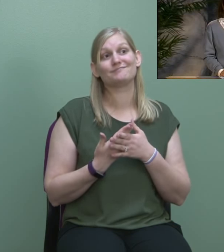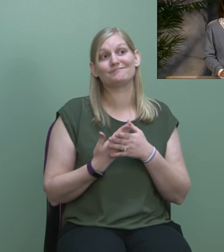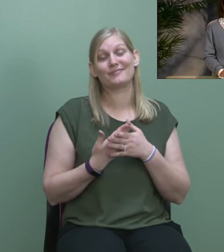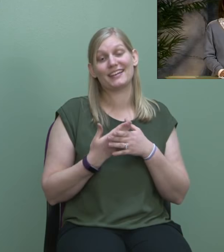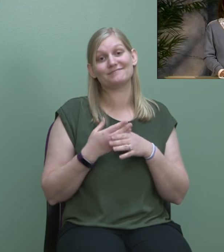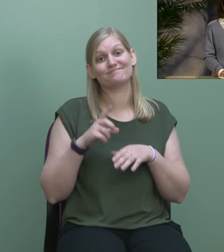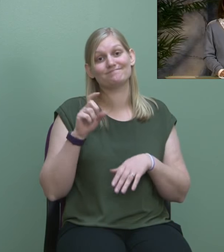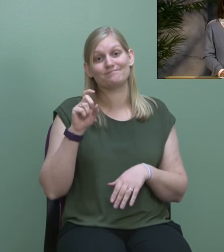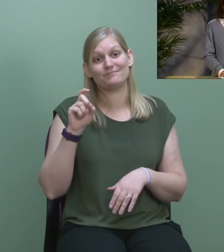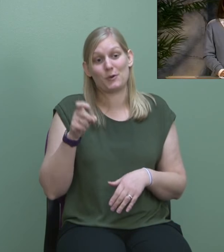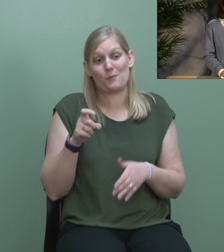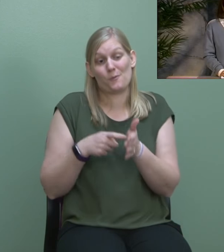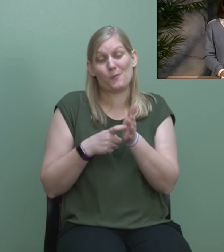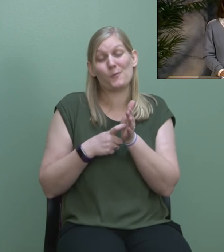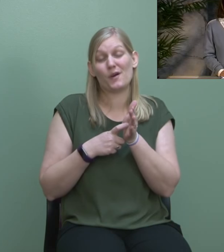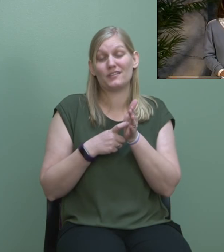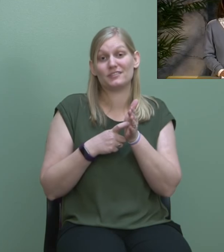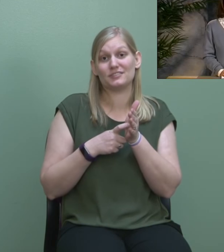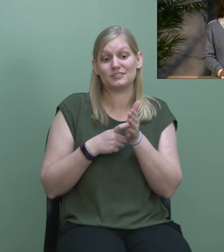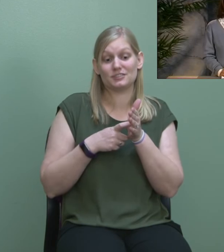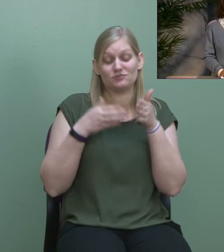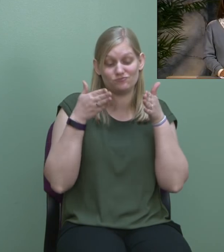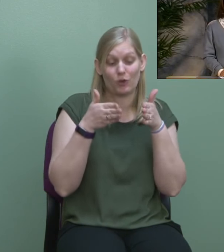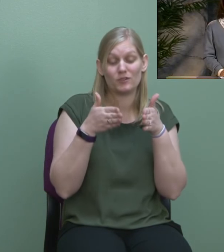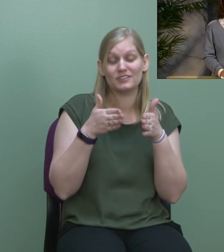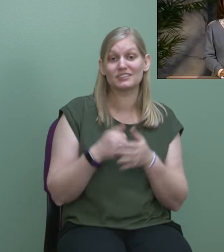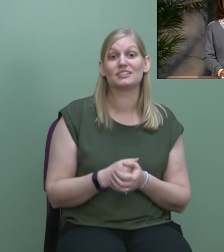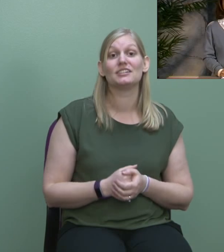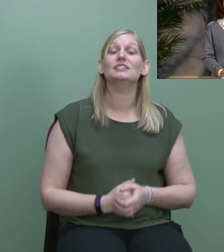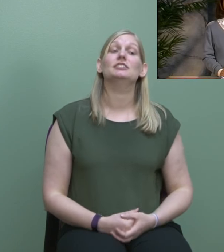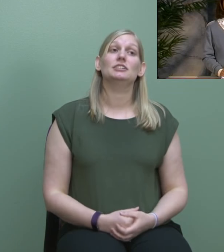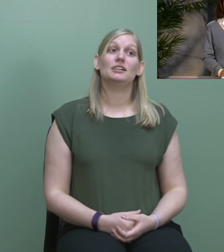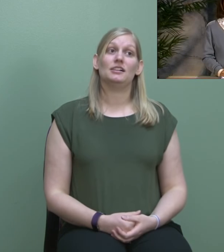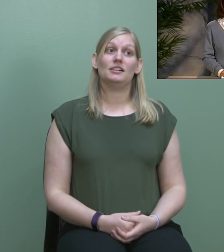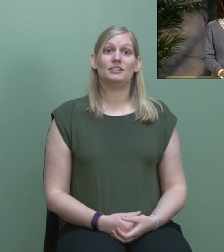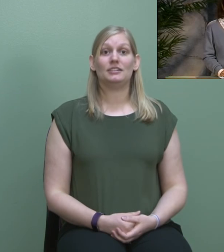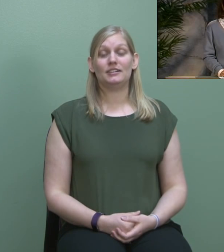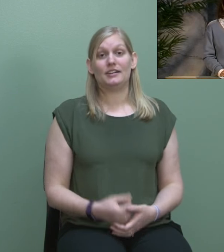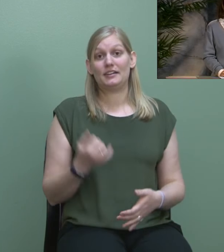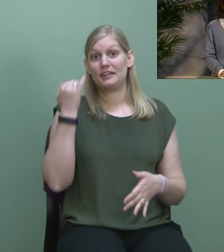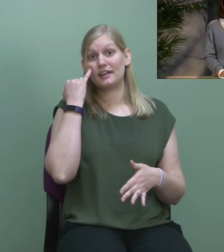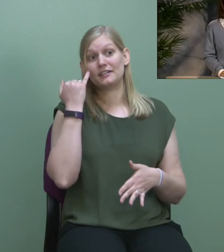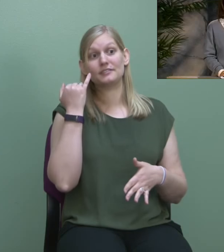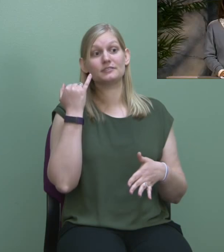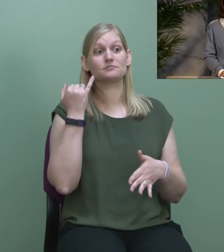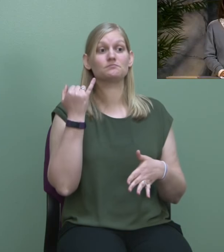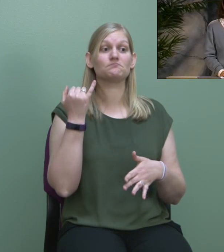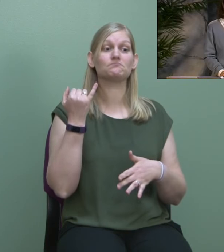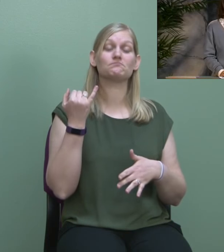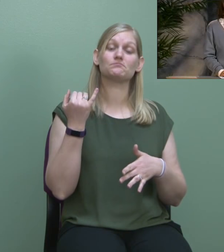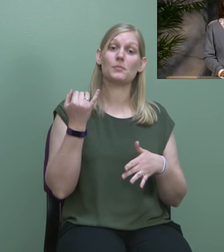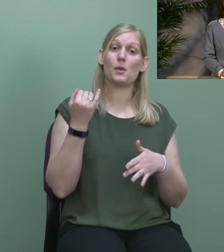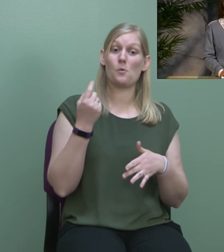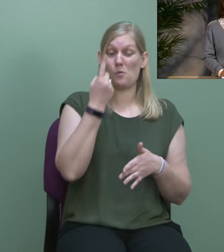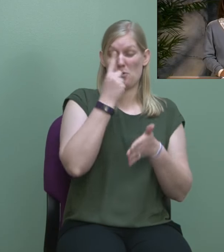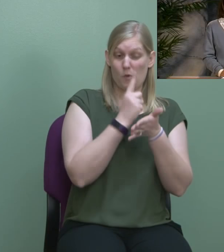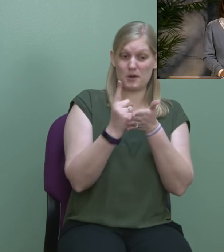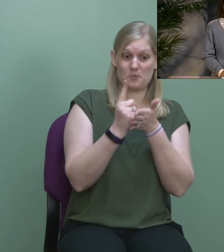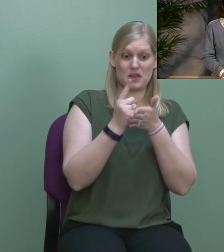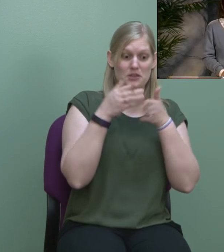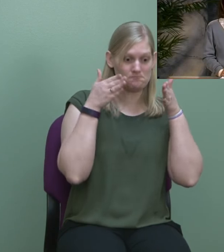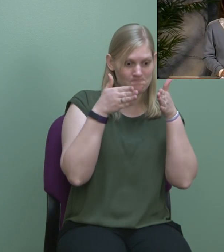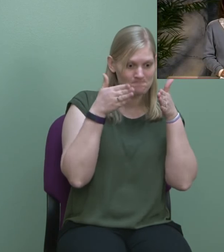attention initially. I find that once you've taken maybe a week of paying attention to what you're eating, or a